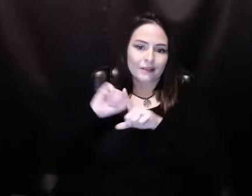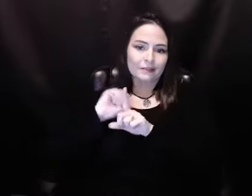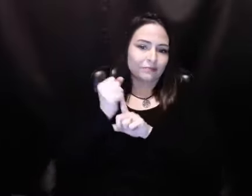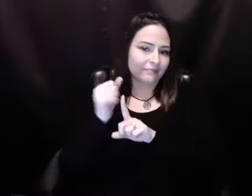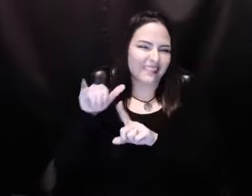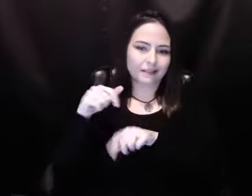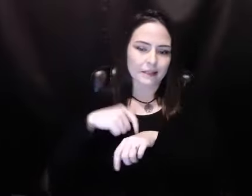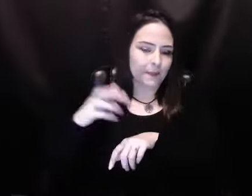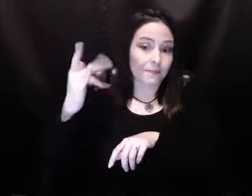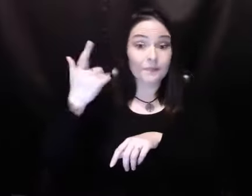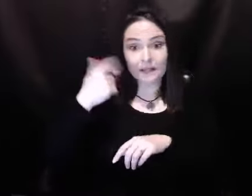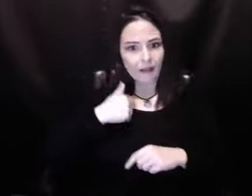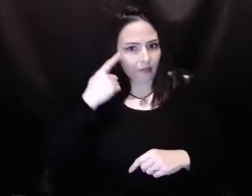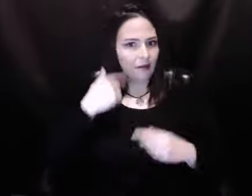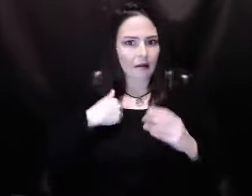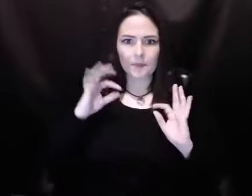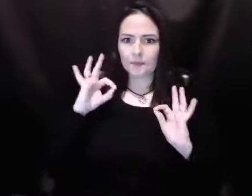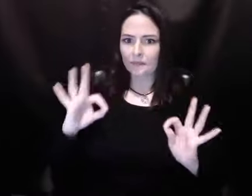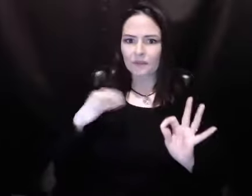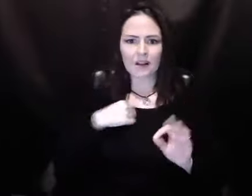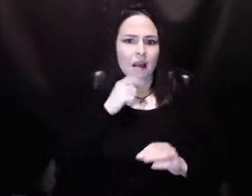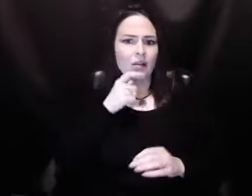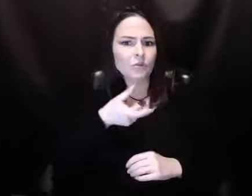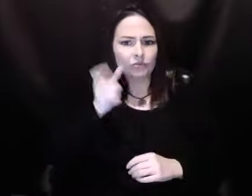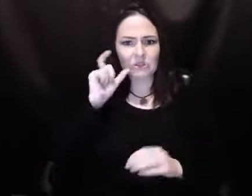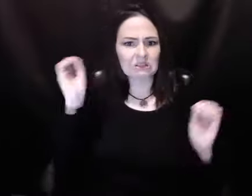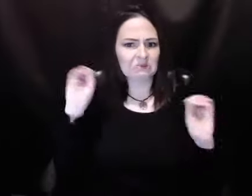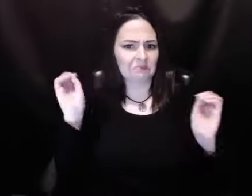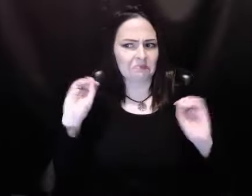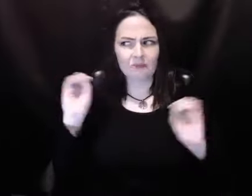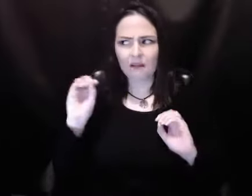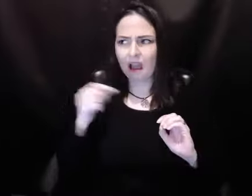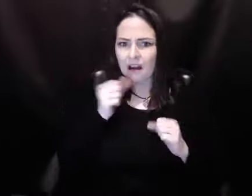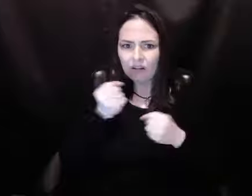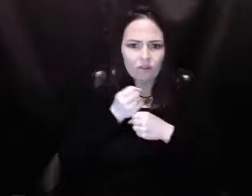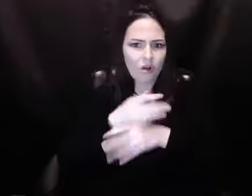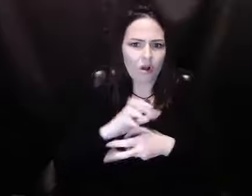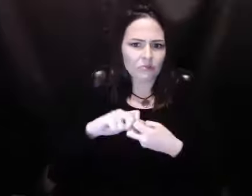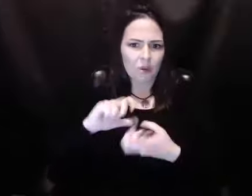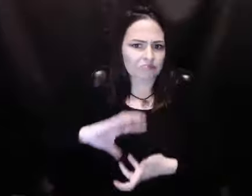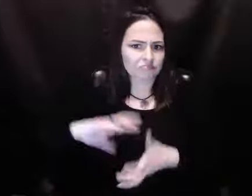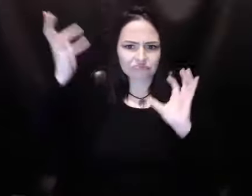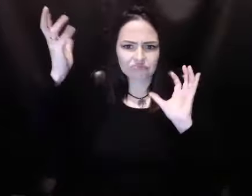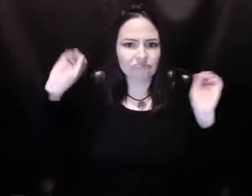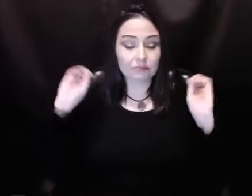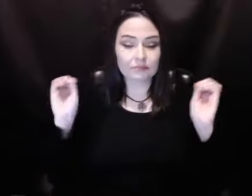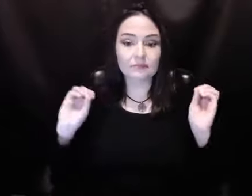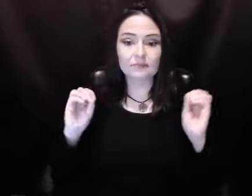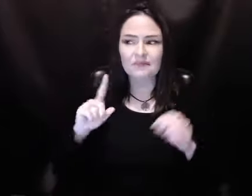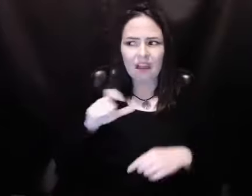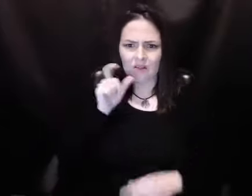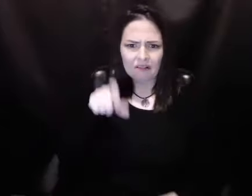I refused to feel fear or pain. One particular day, I decided that enough was enough. I had the